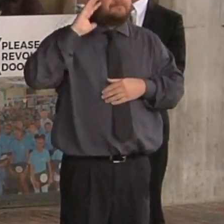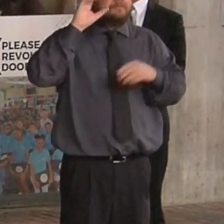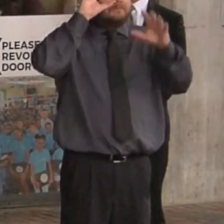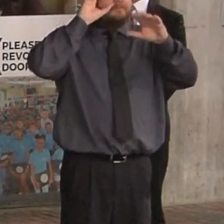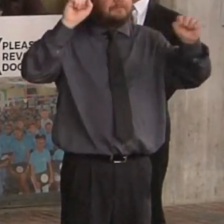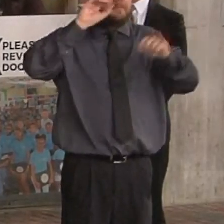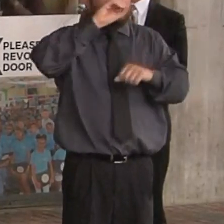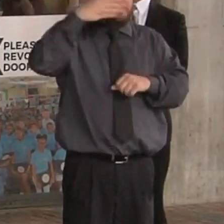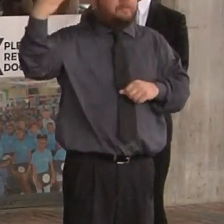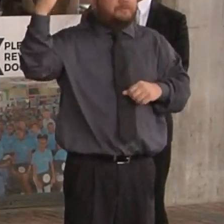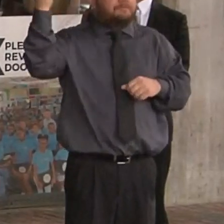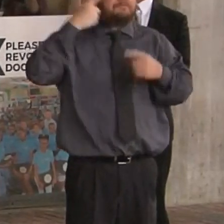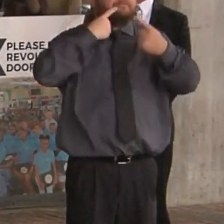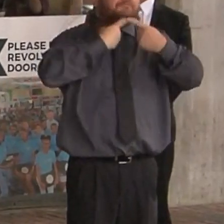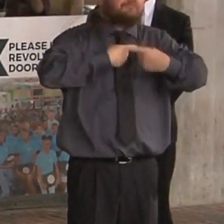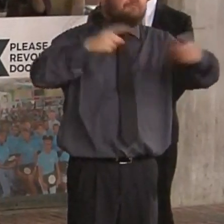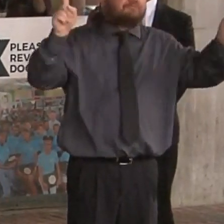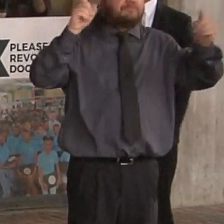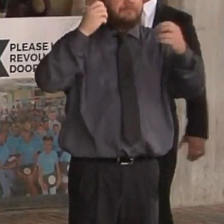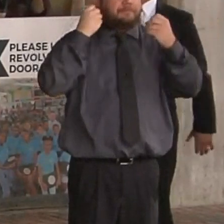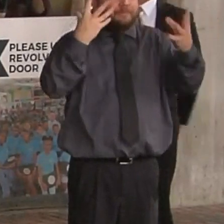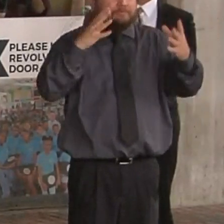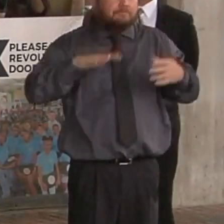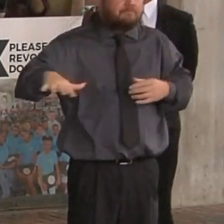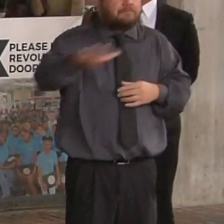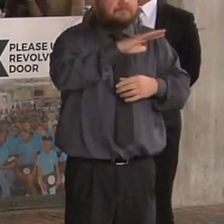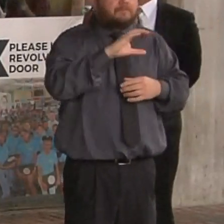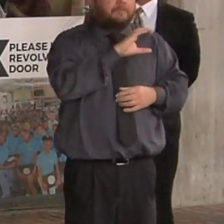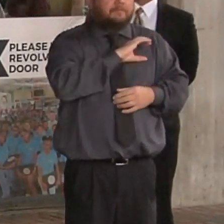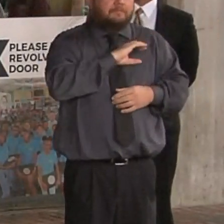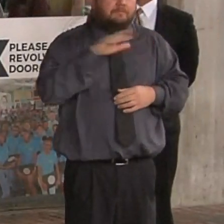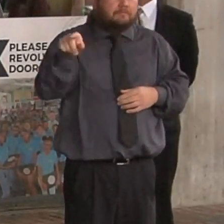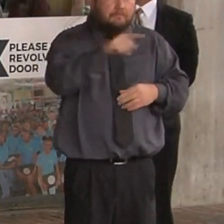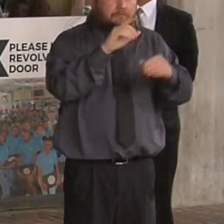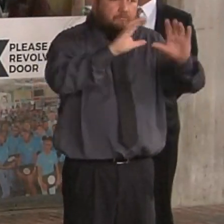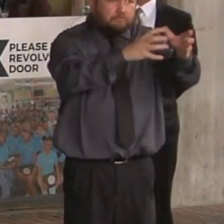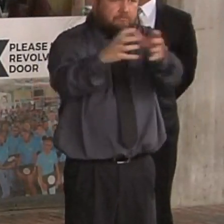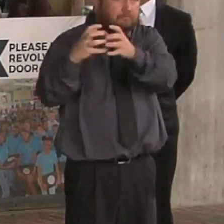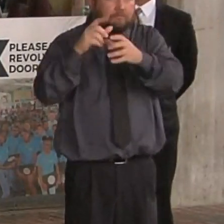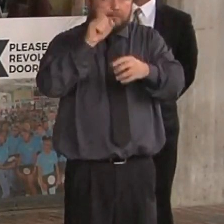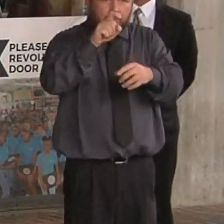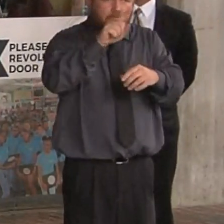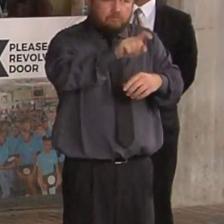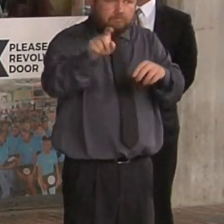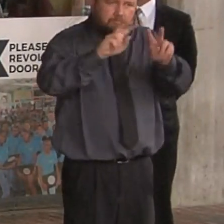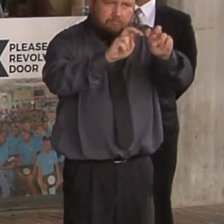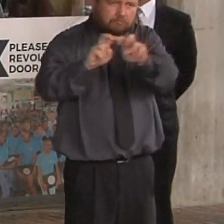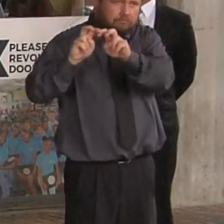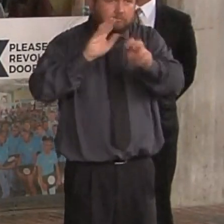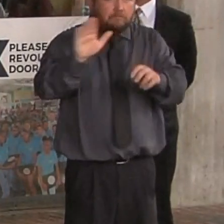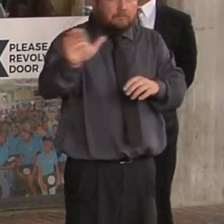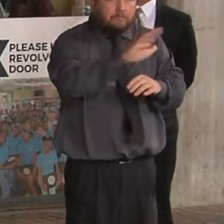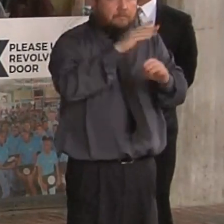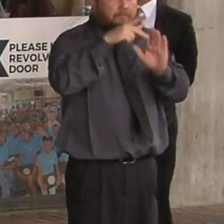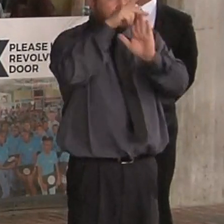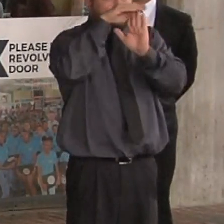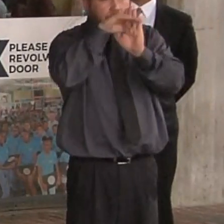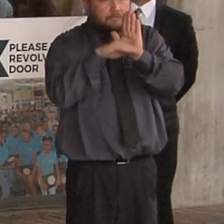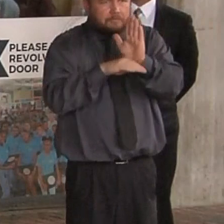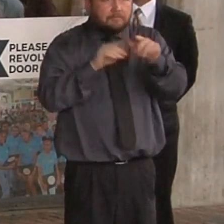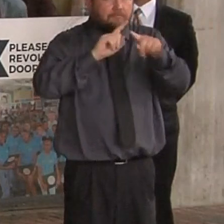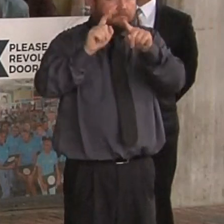men. At the end of that study, there were recommendations for each and every police department in the United States to